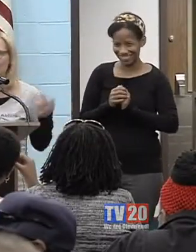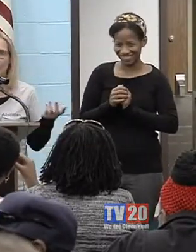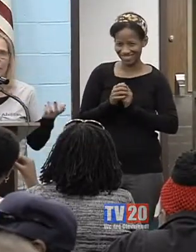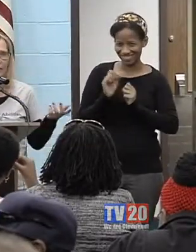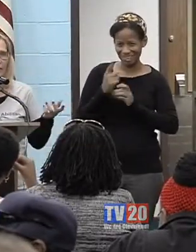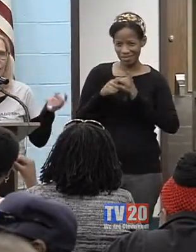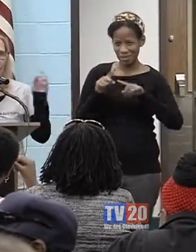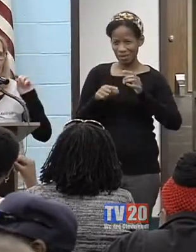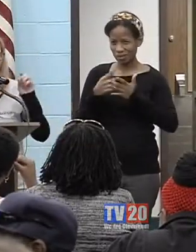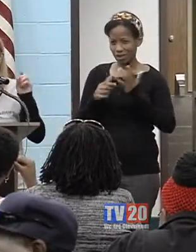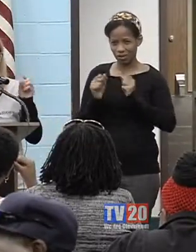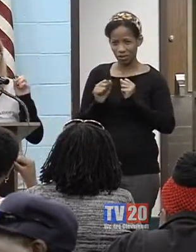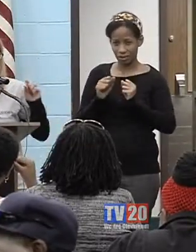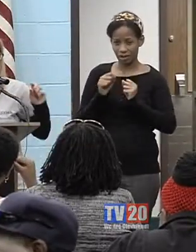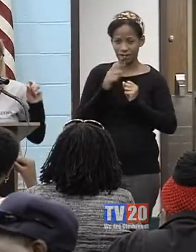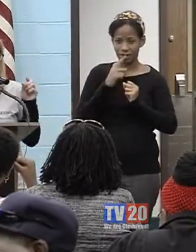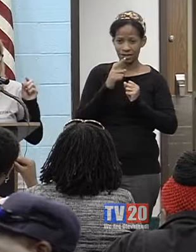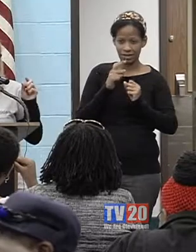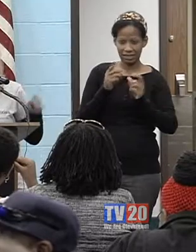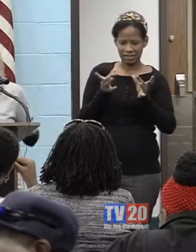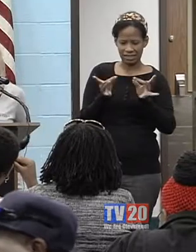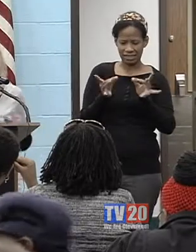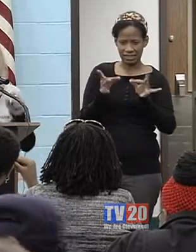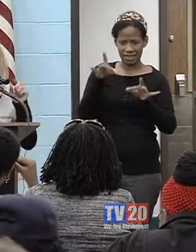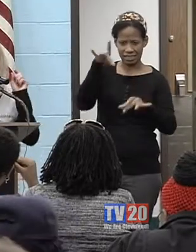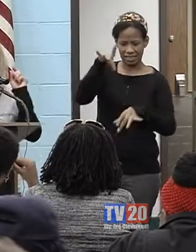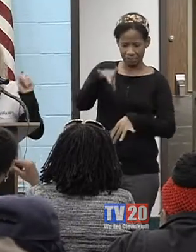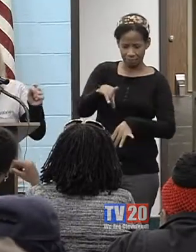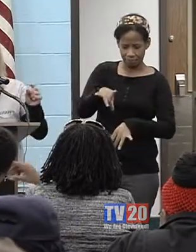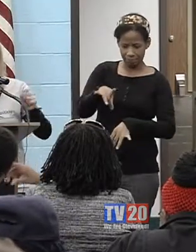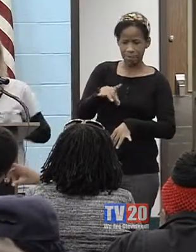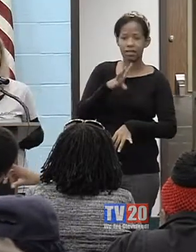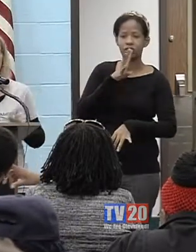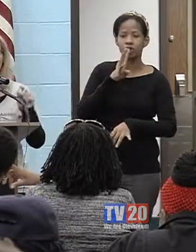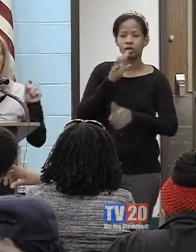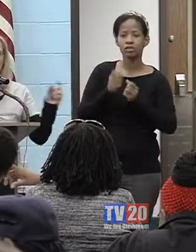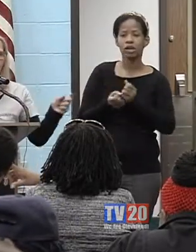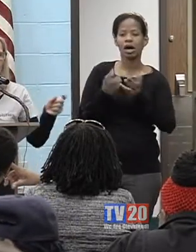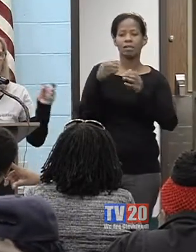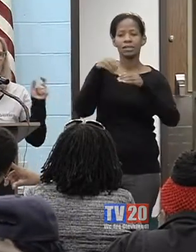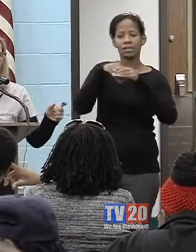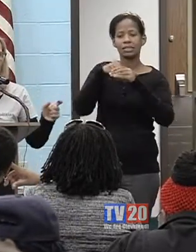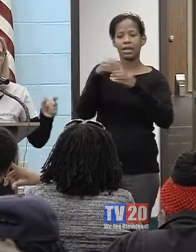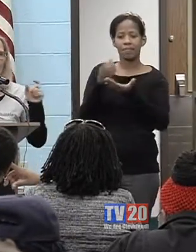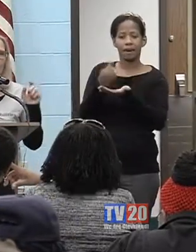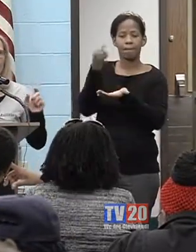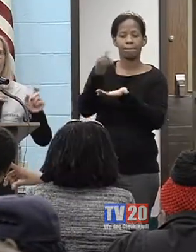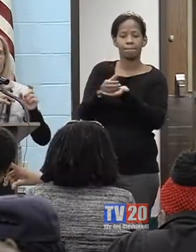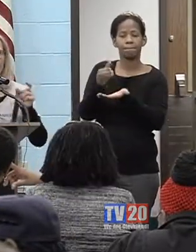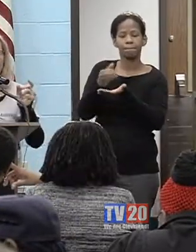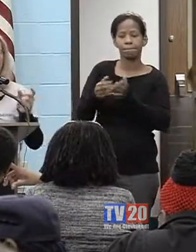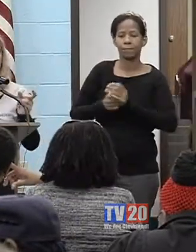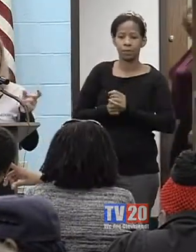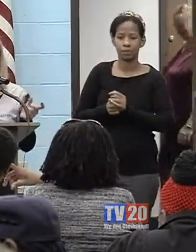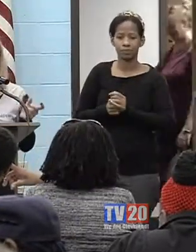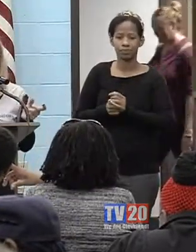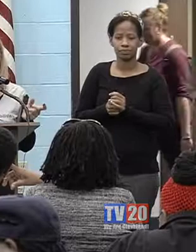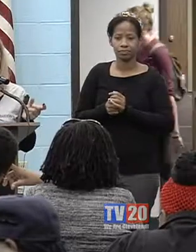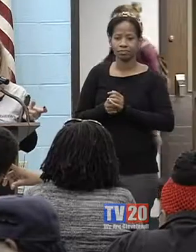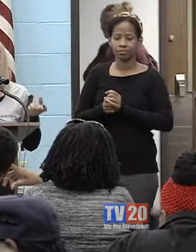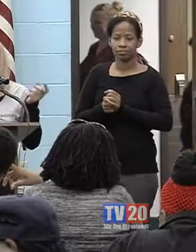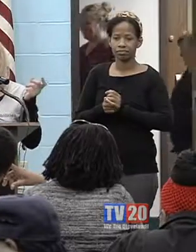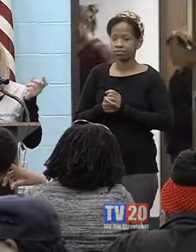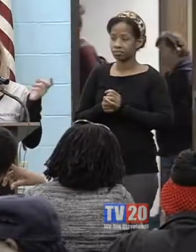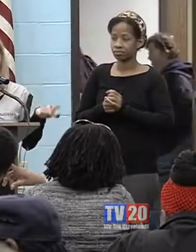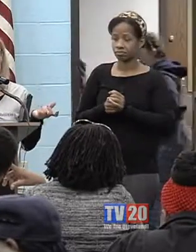you have. But a pen friend, it's got like a little sticky barcode, and you put it on whatever you have. Maybe you have a cat at